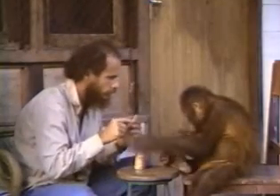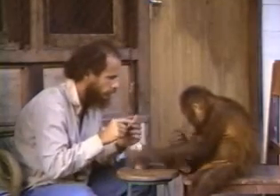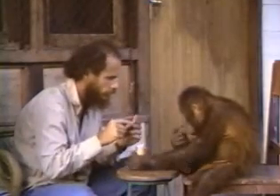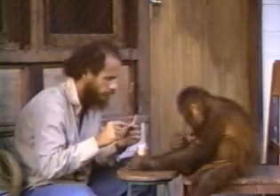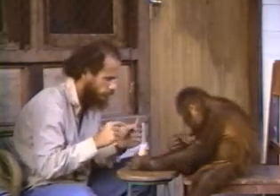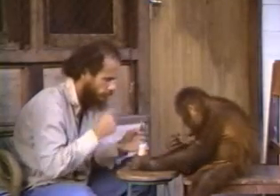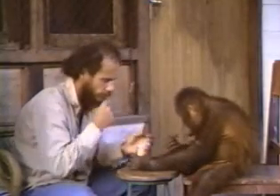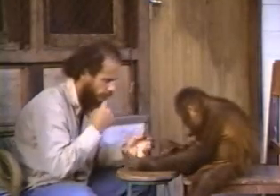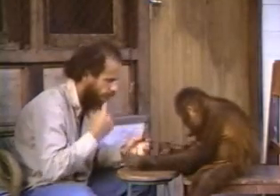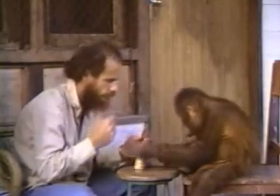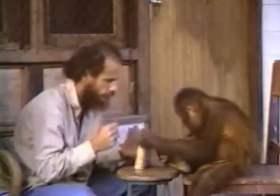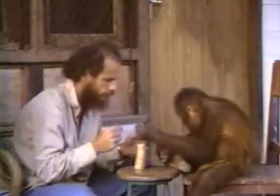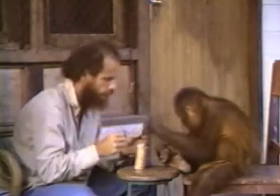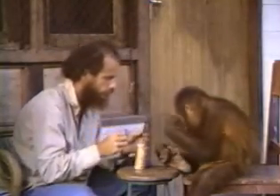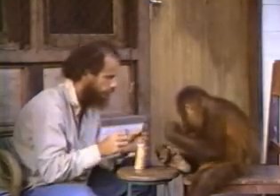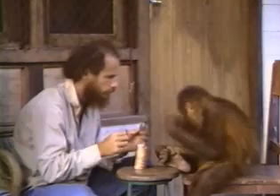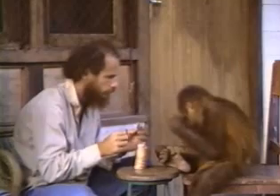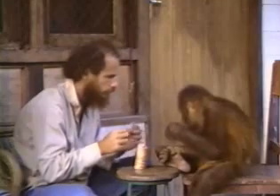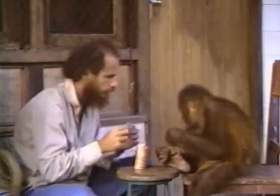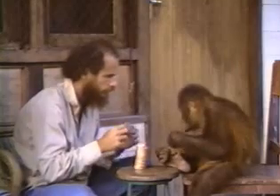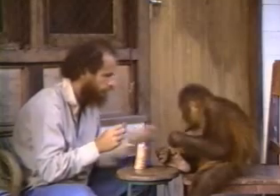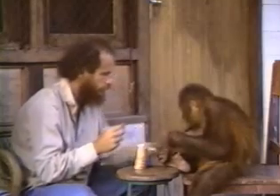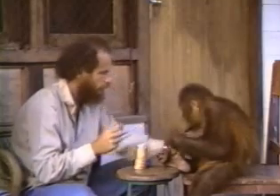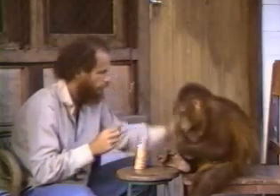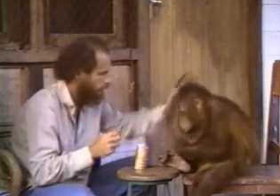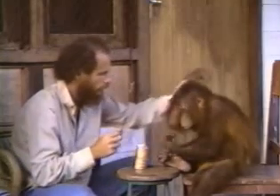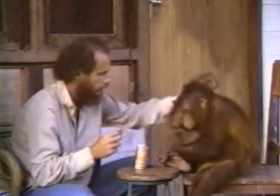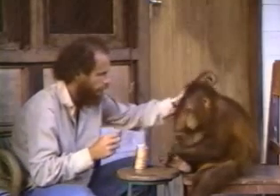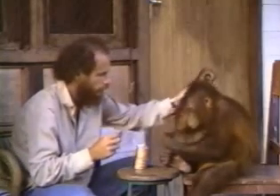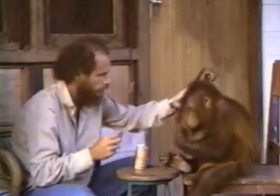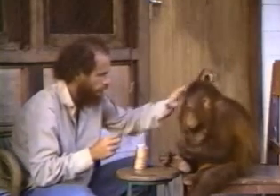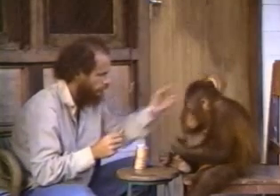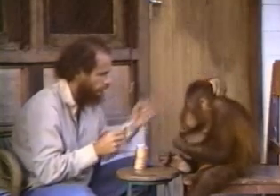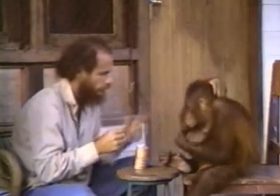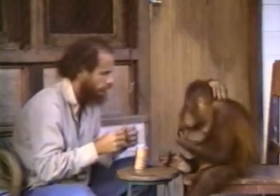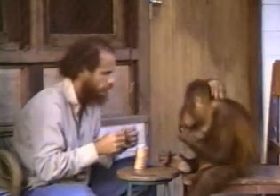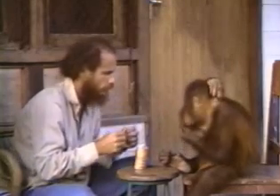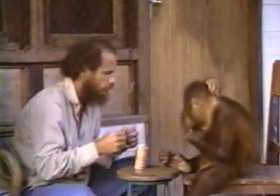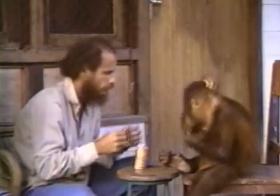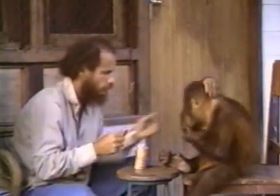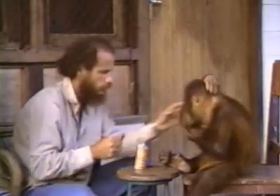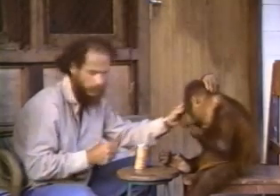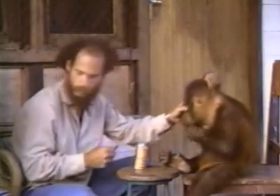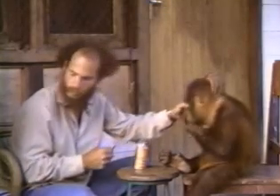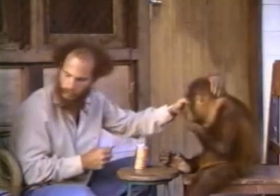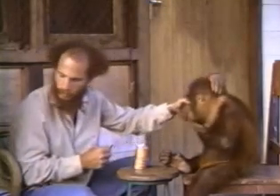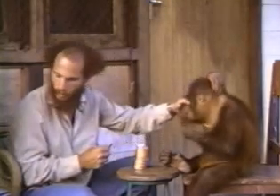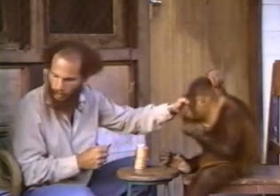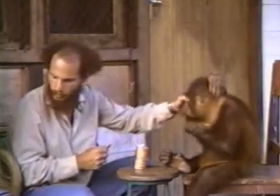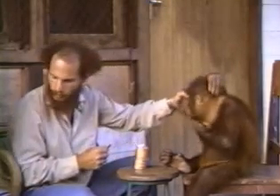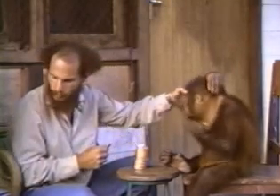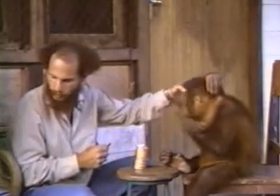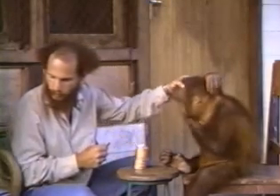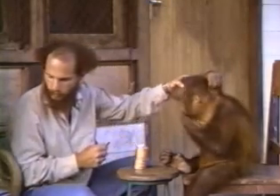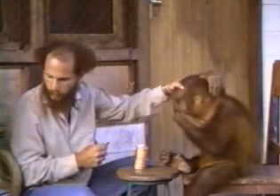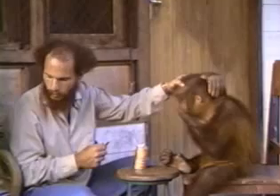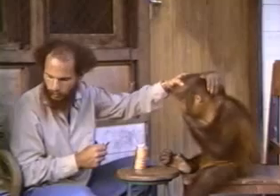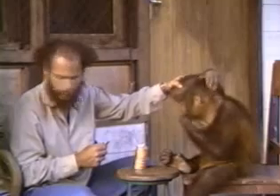her surrogate dad. The young orangutan worked with Gary on a regular basis and began acquiring a large vocabulary of